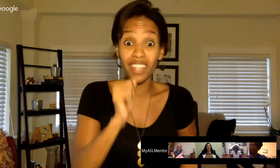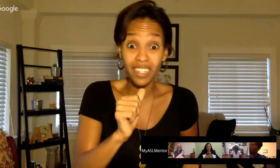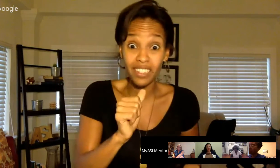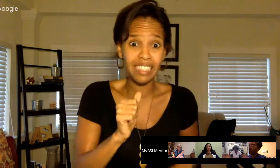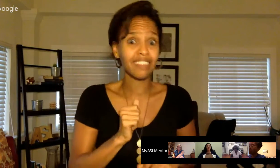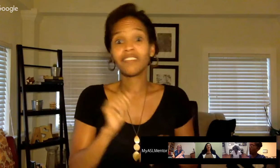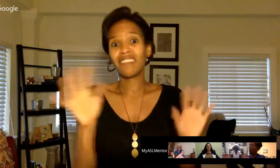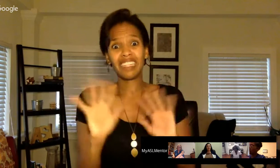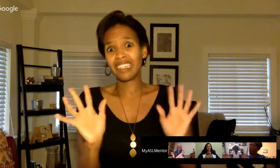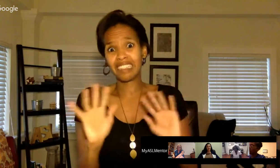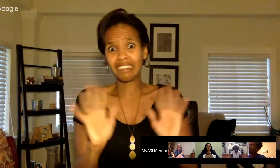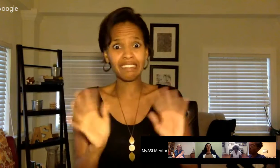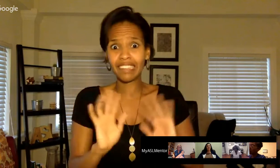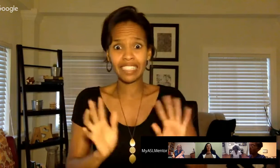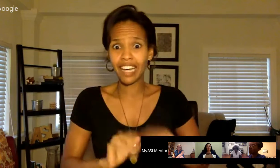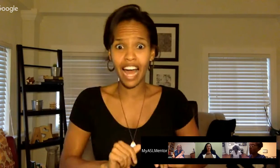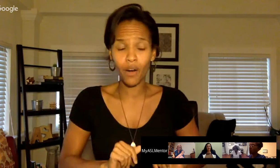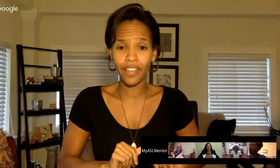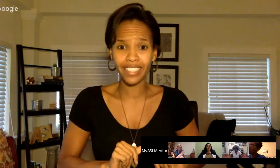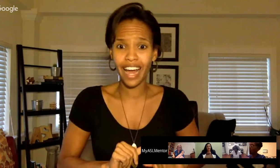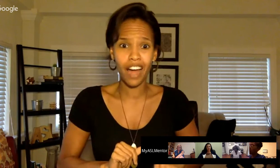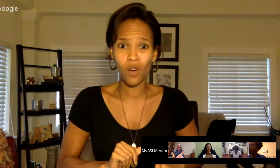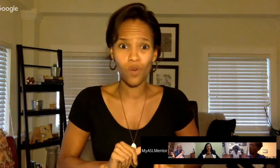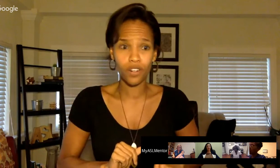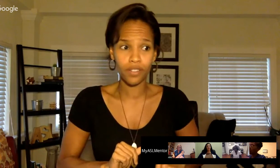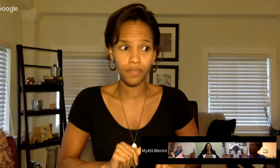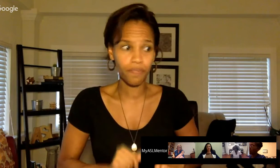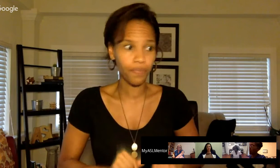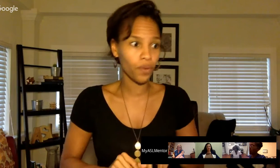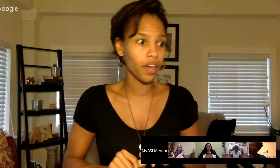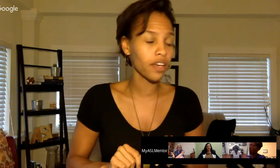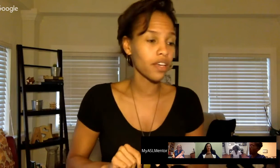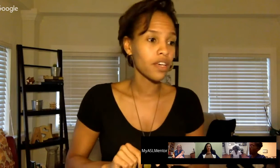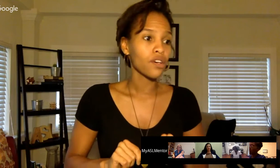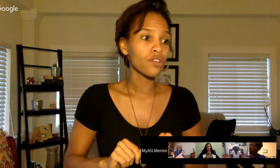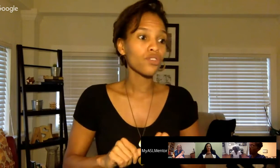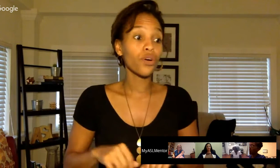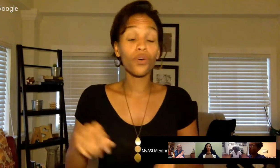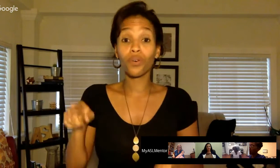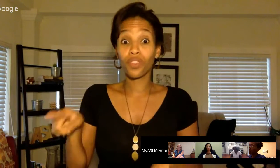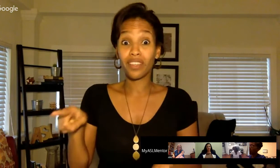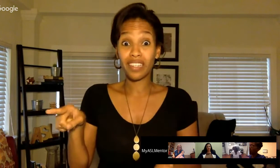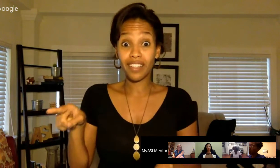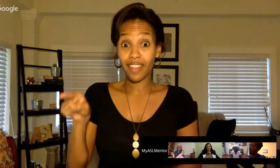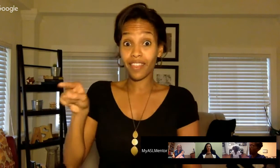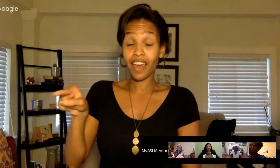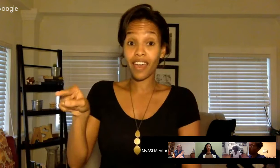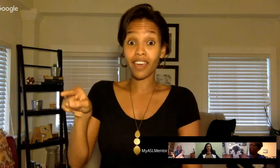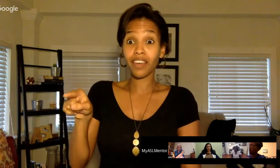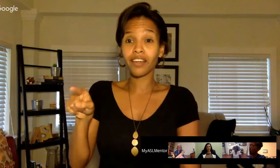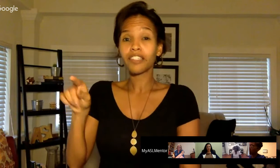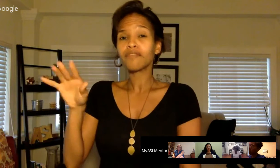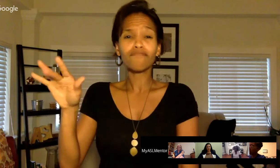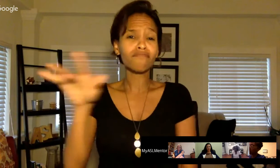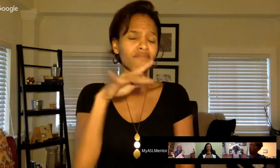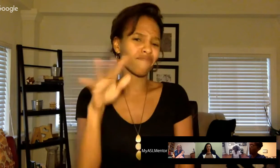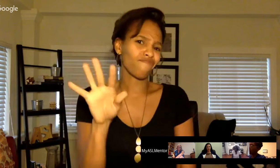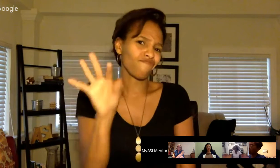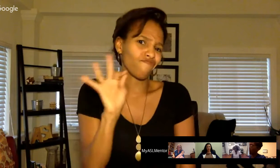Instead of this. Ooh, that's not how it works. Okay. So I